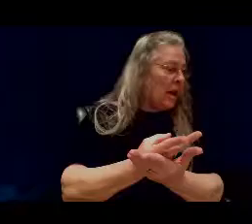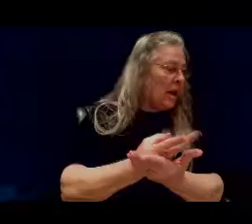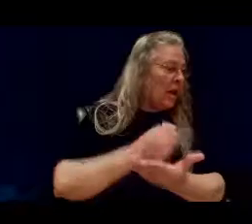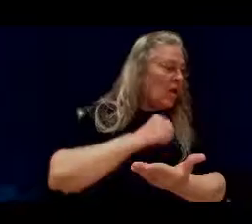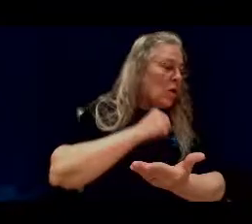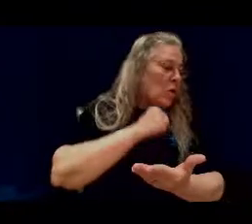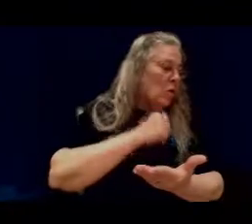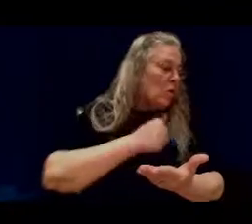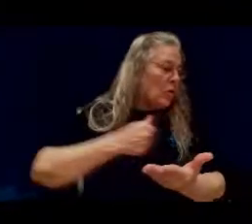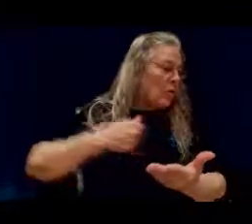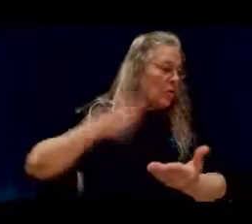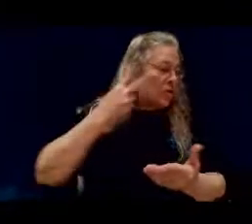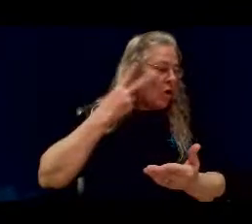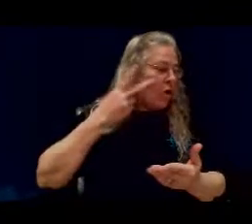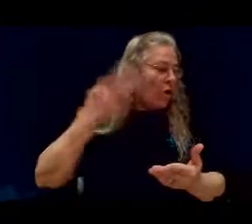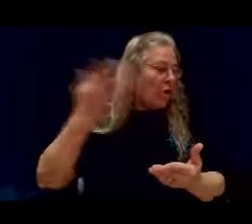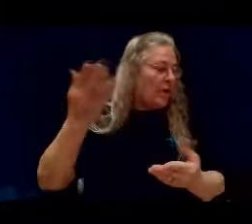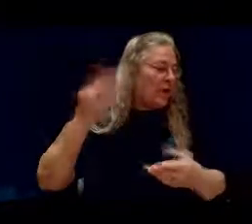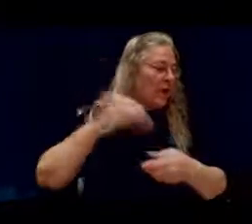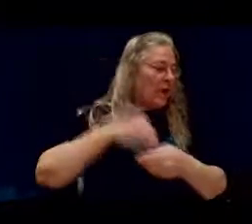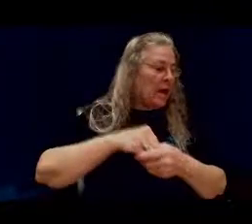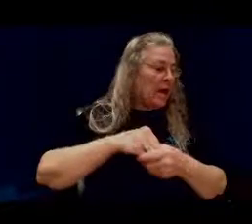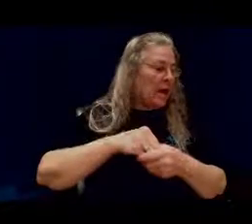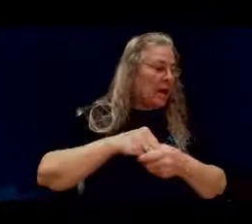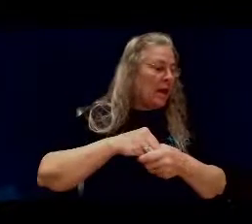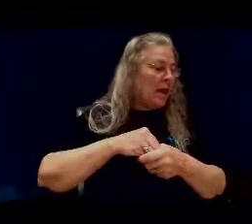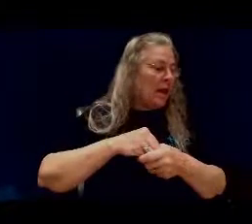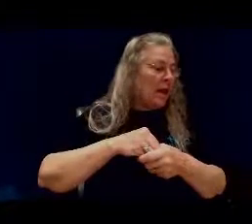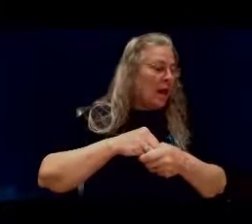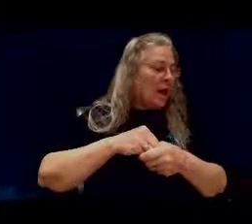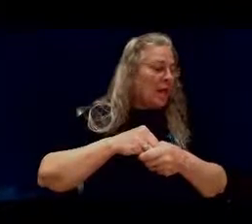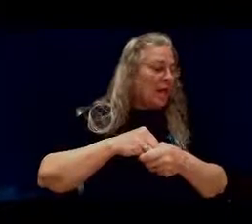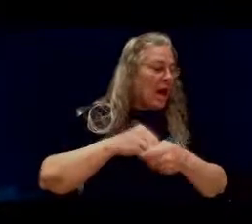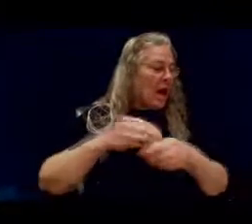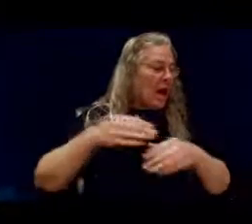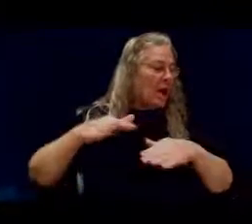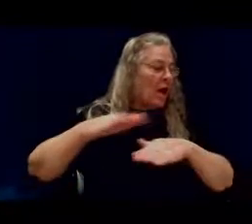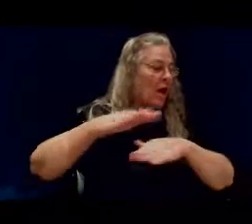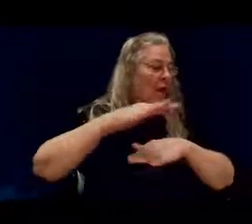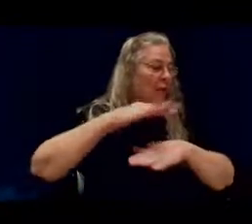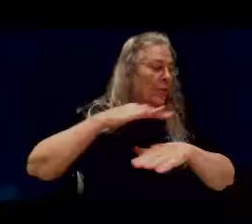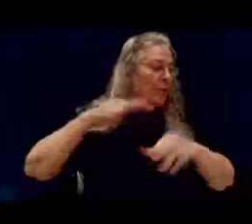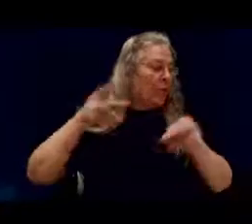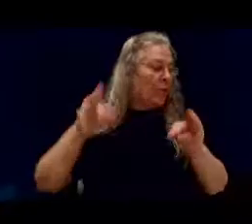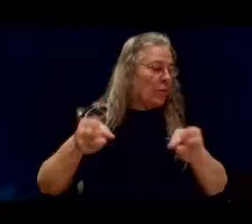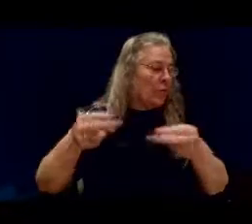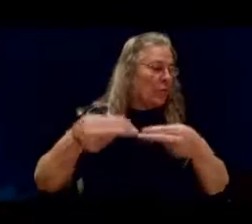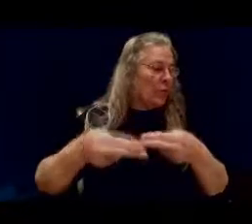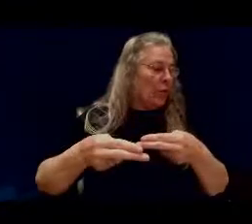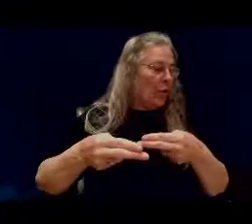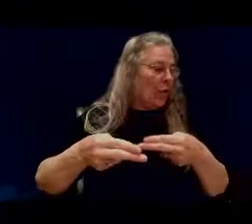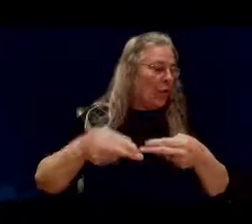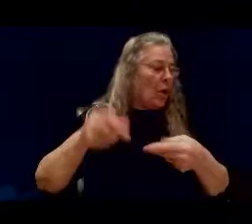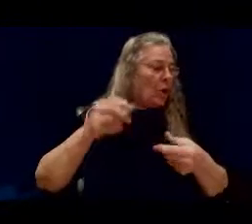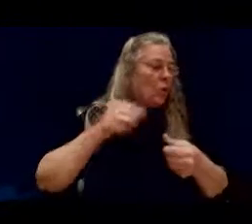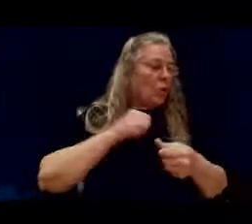lay, nor saw thee in that upper room,